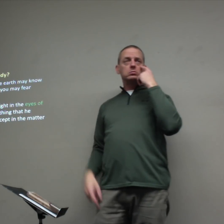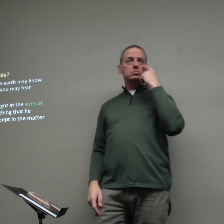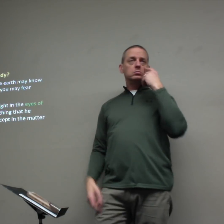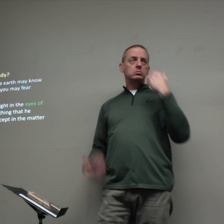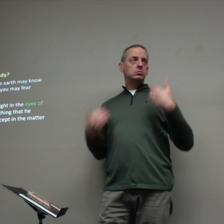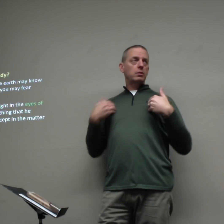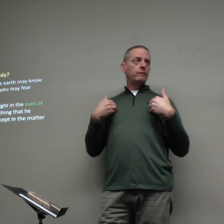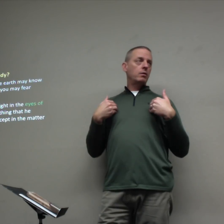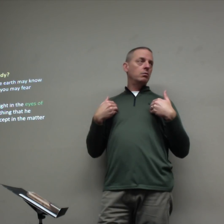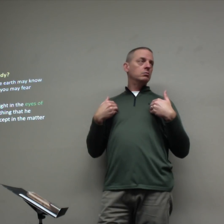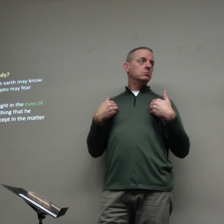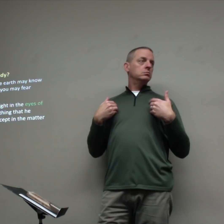Okay. He has eyes.